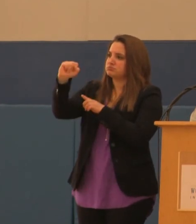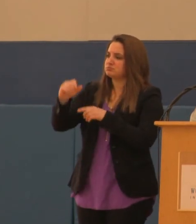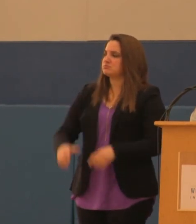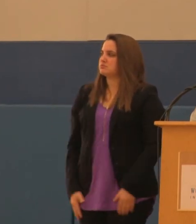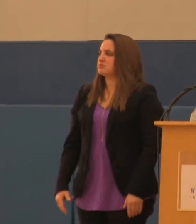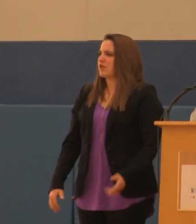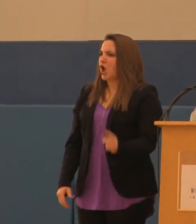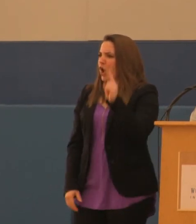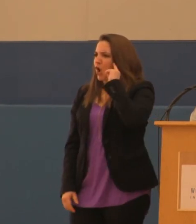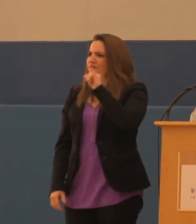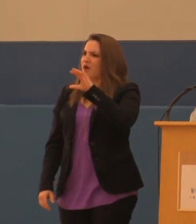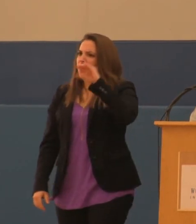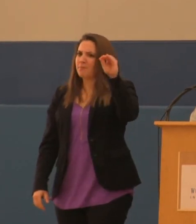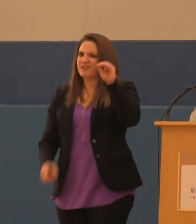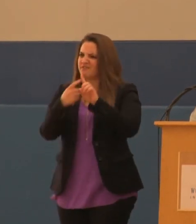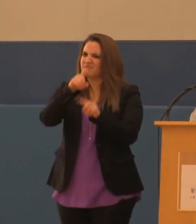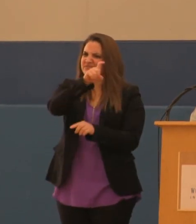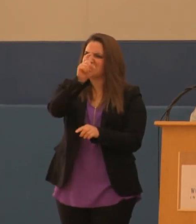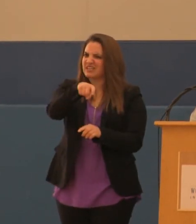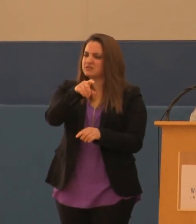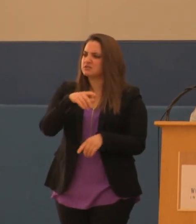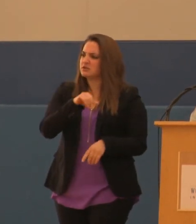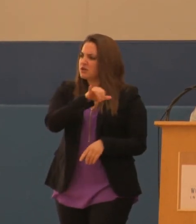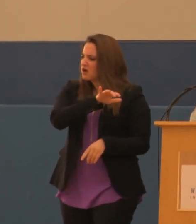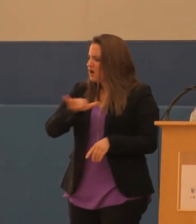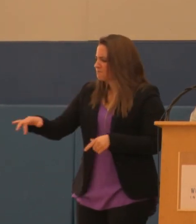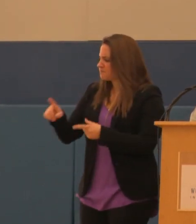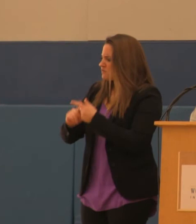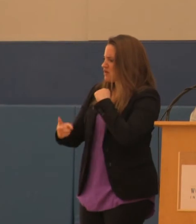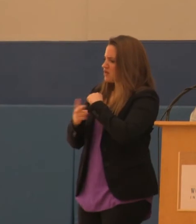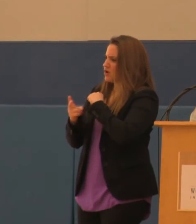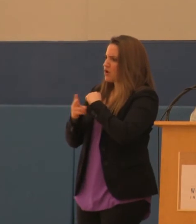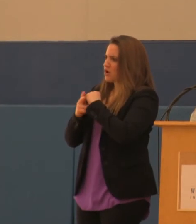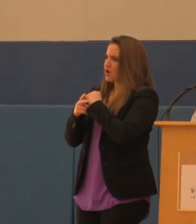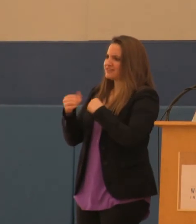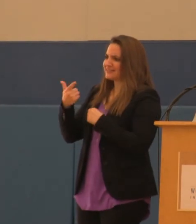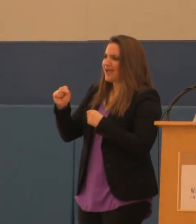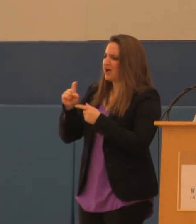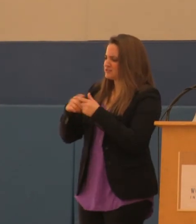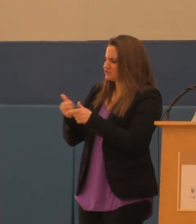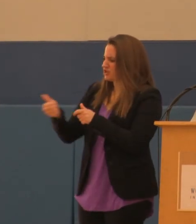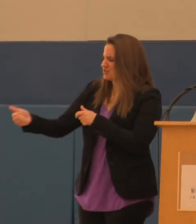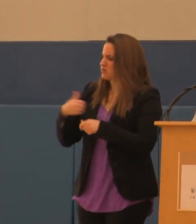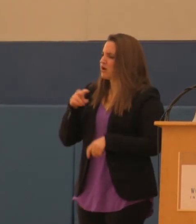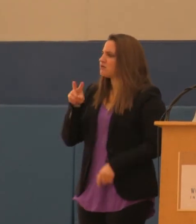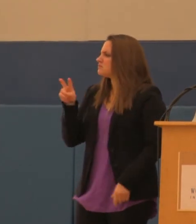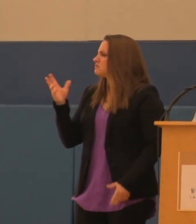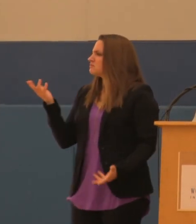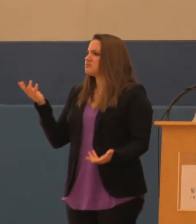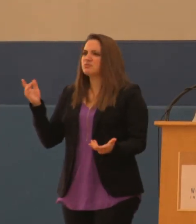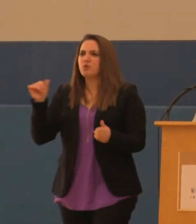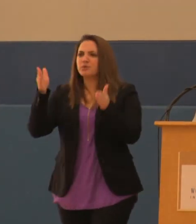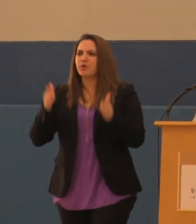Texas company wanted to turn our home into a major gas storage and transport hub, I looked around for someone to